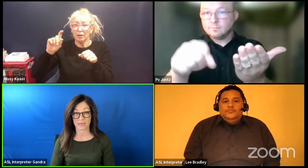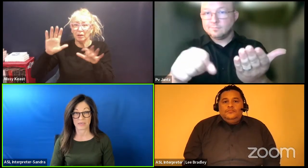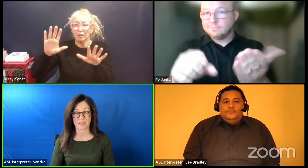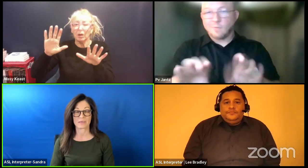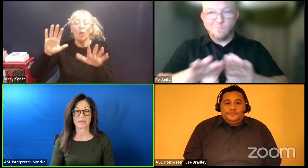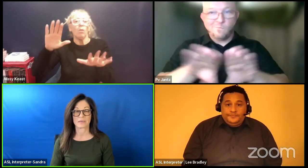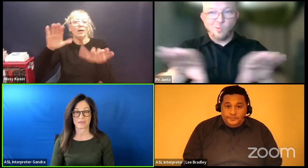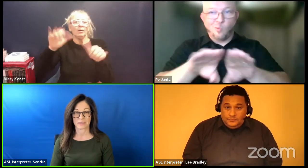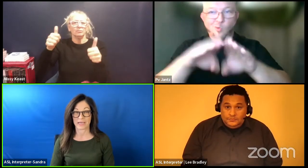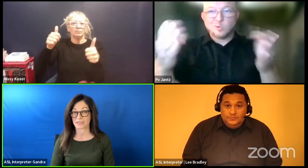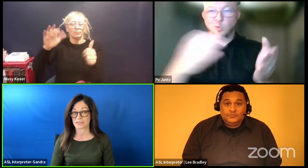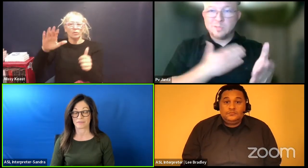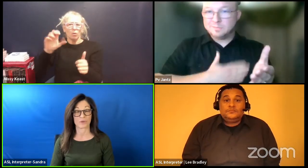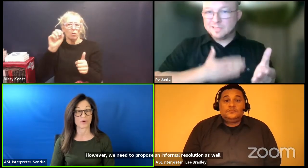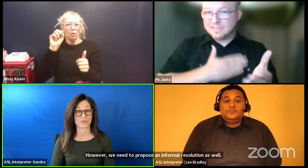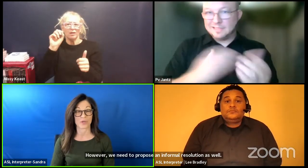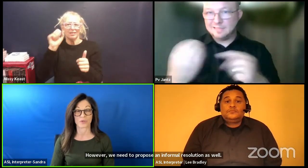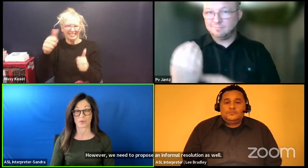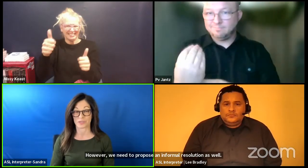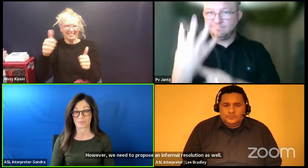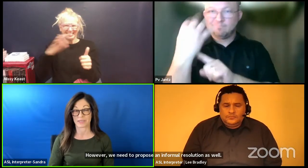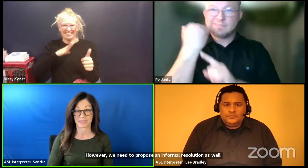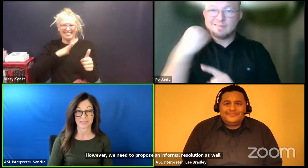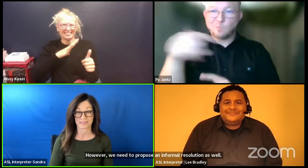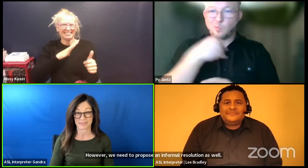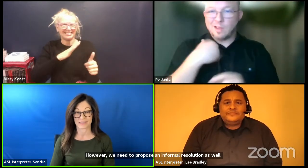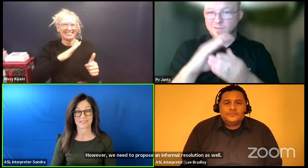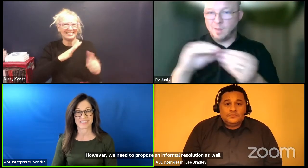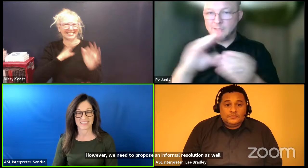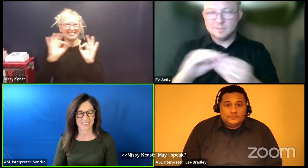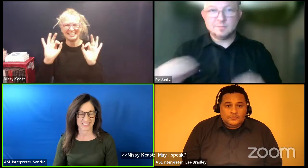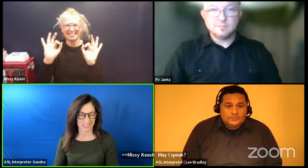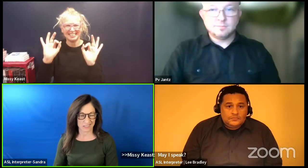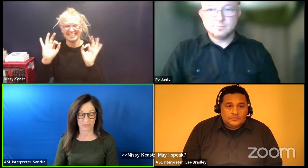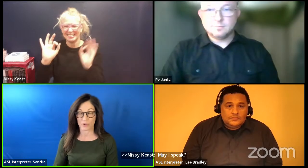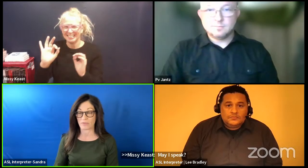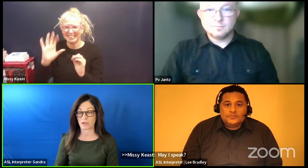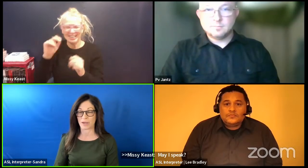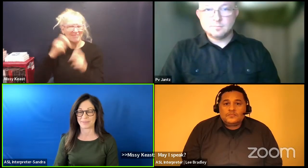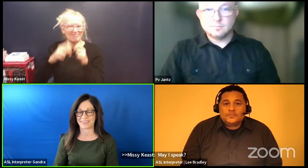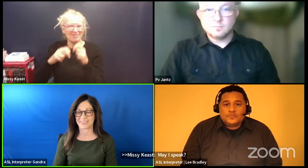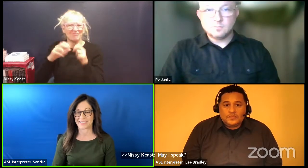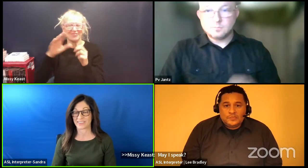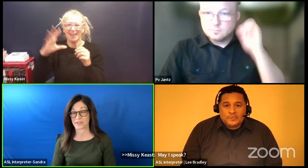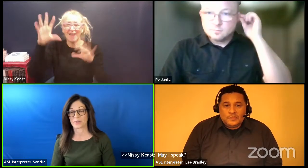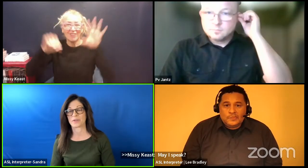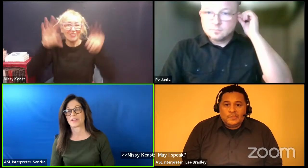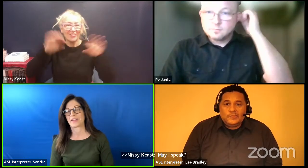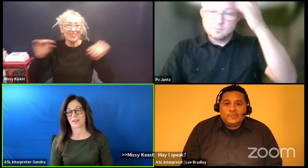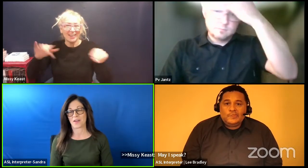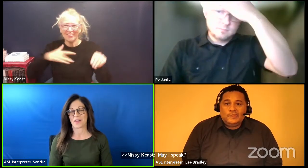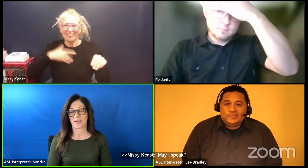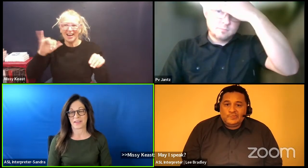May I speak? Yes, the floor is all yours, please, if you have a comment.